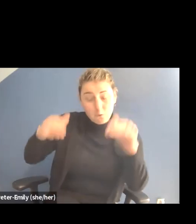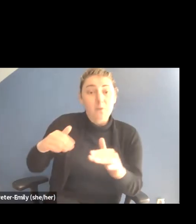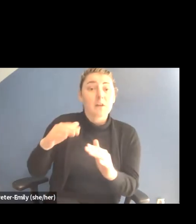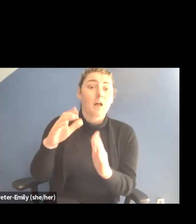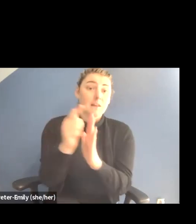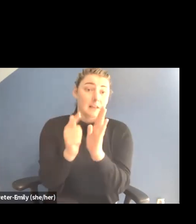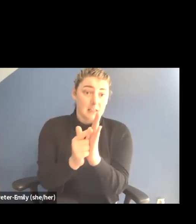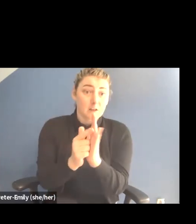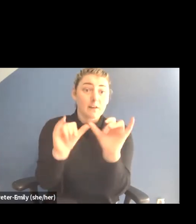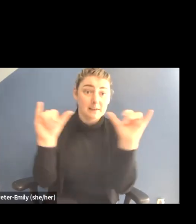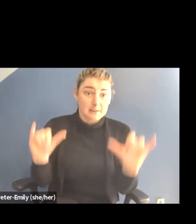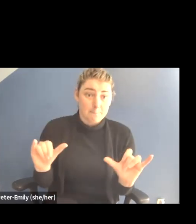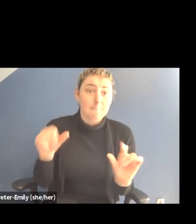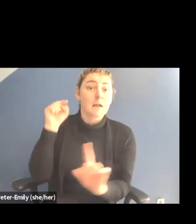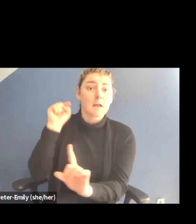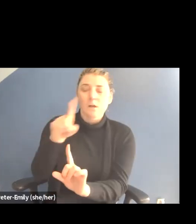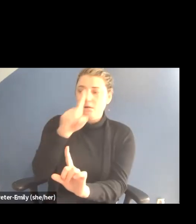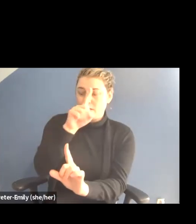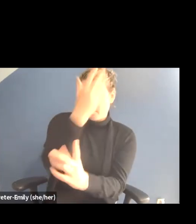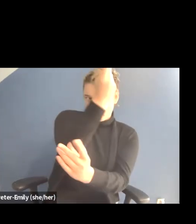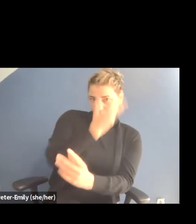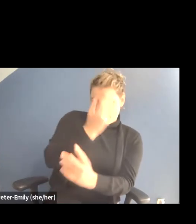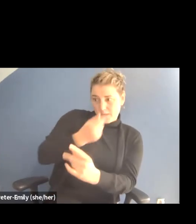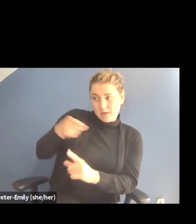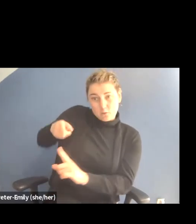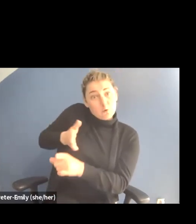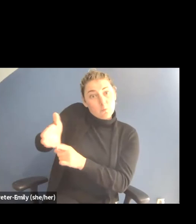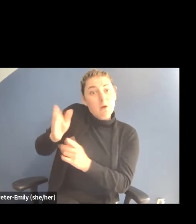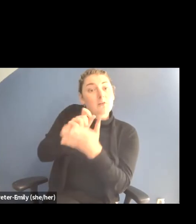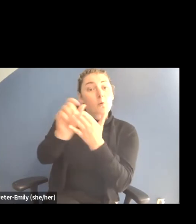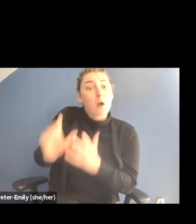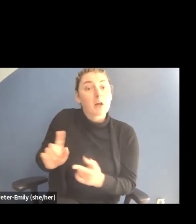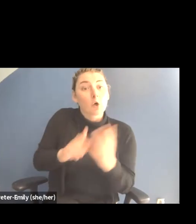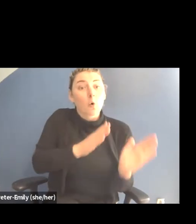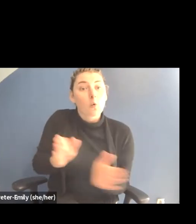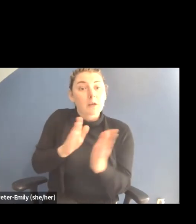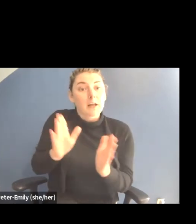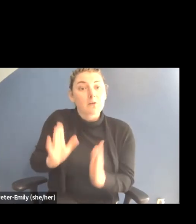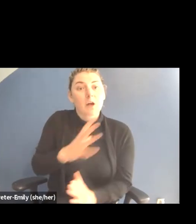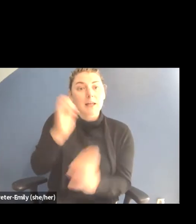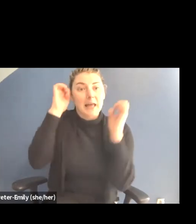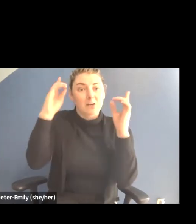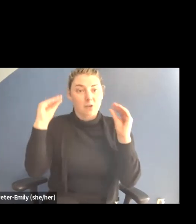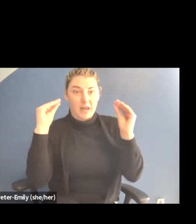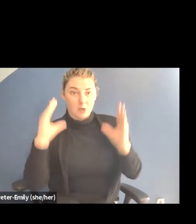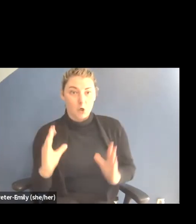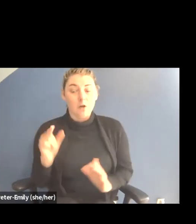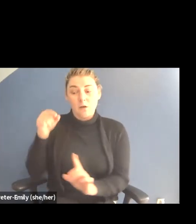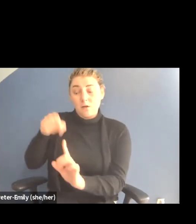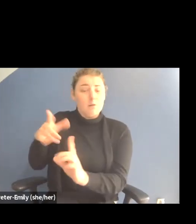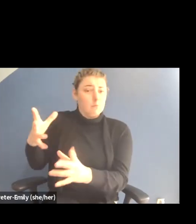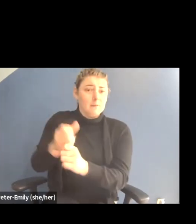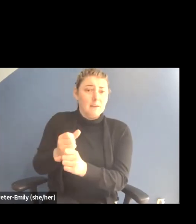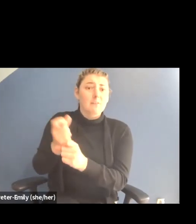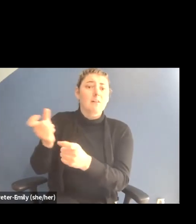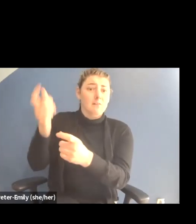system, and is informed by her career as a writer, organizer, and educator. Brown has received fellowships